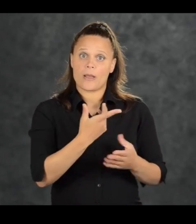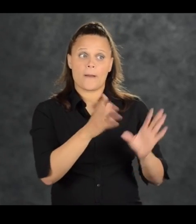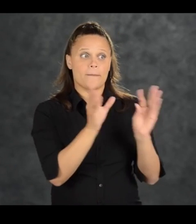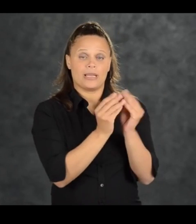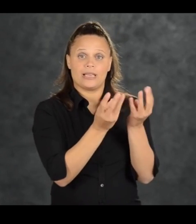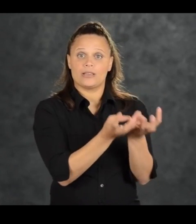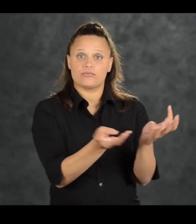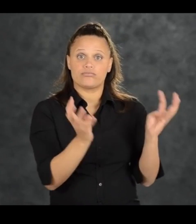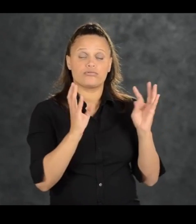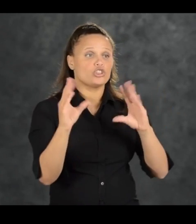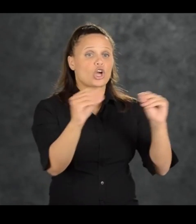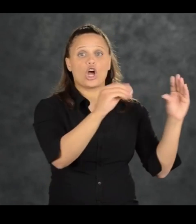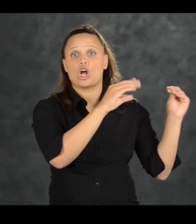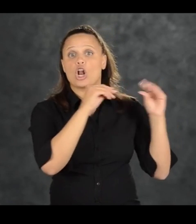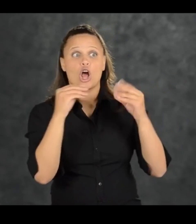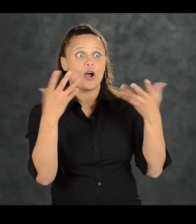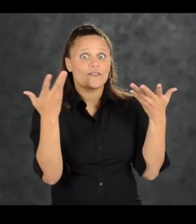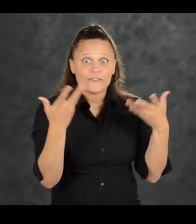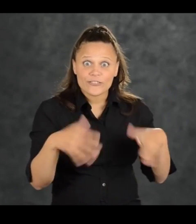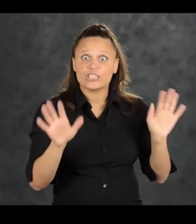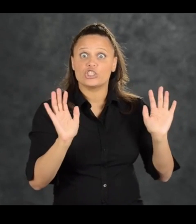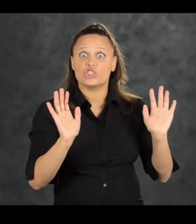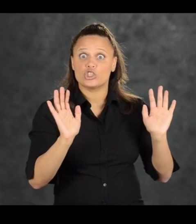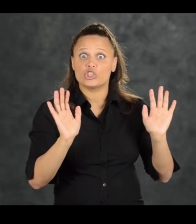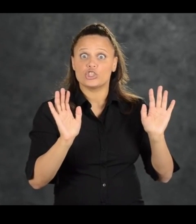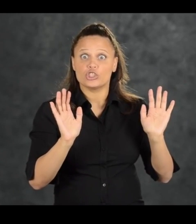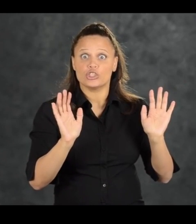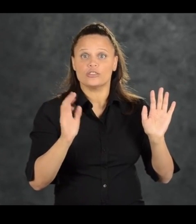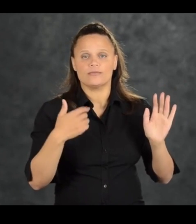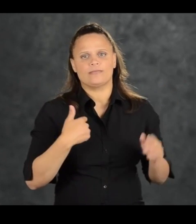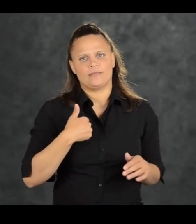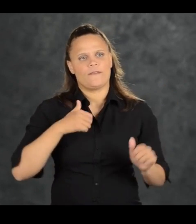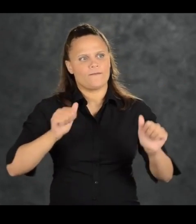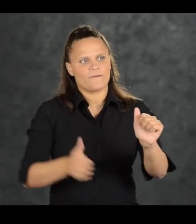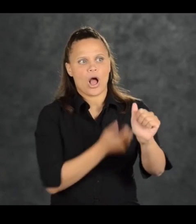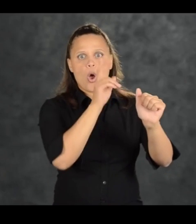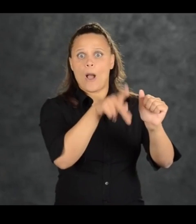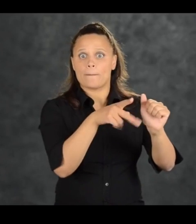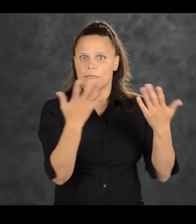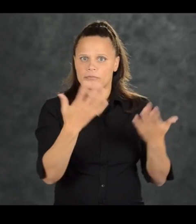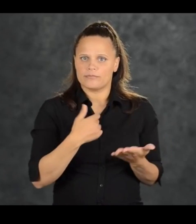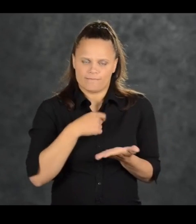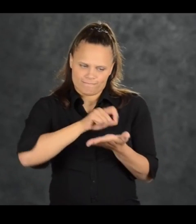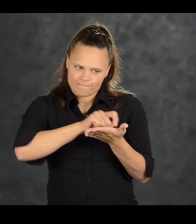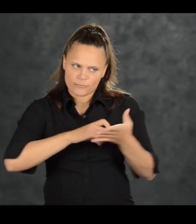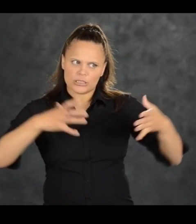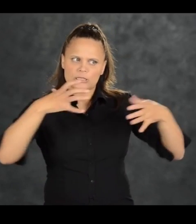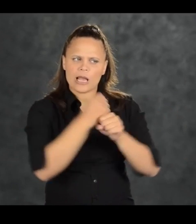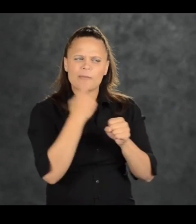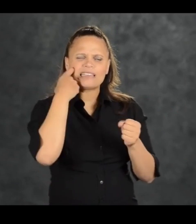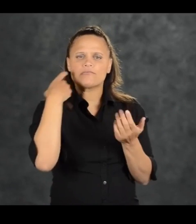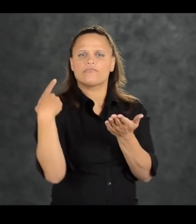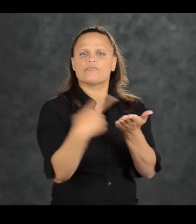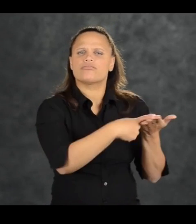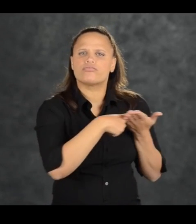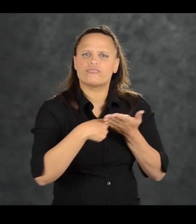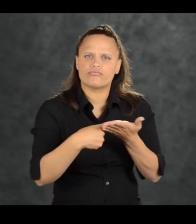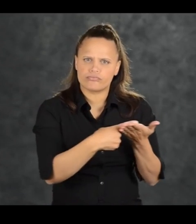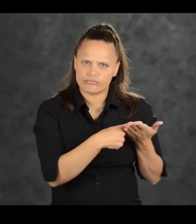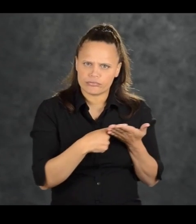So if there's a complaint during a meeting, there needs to be a follow-up as well,